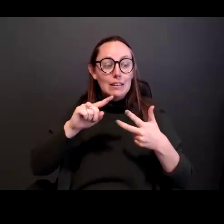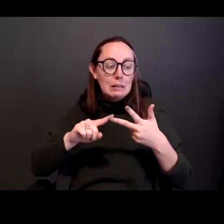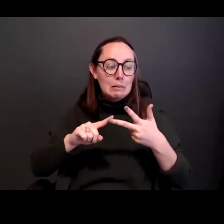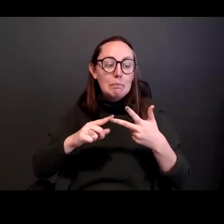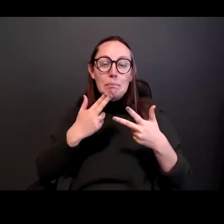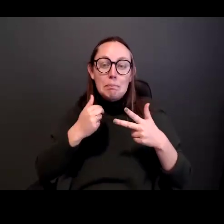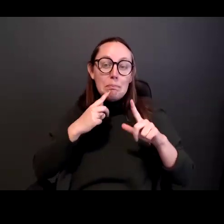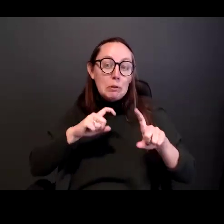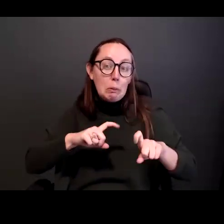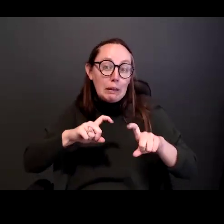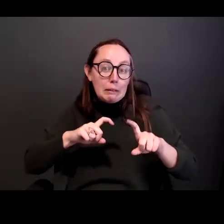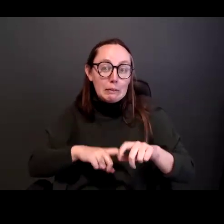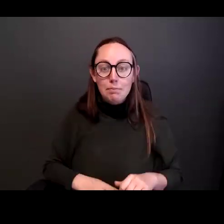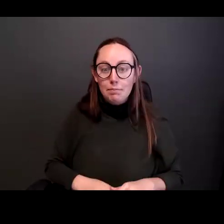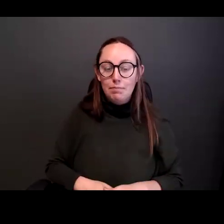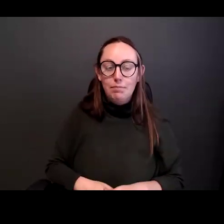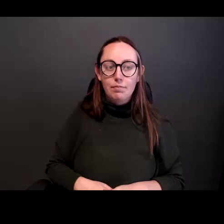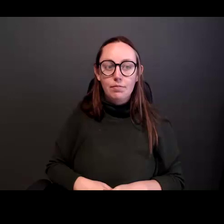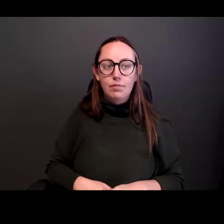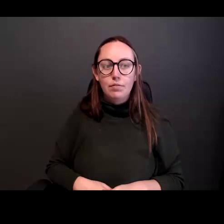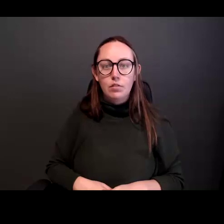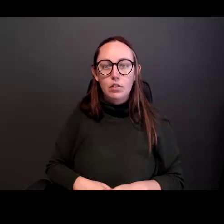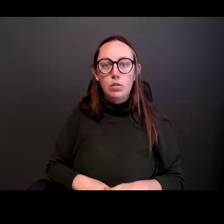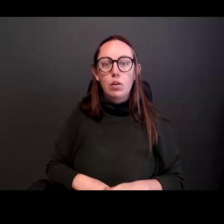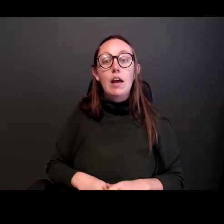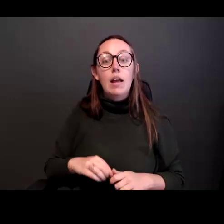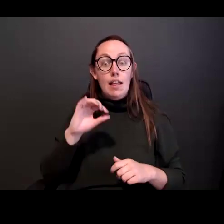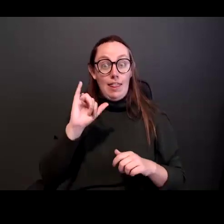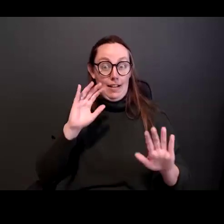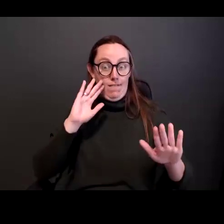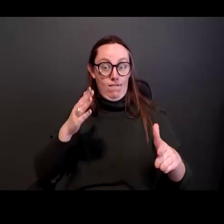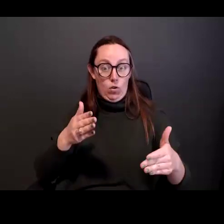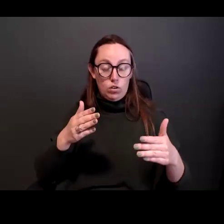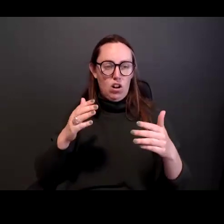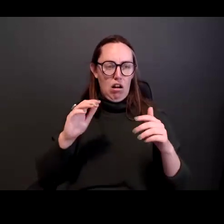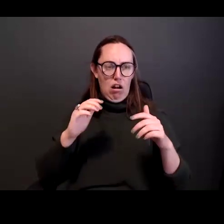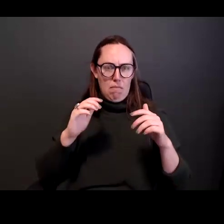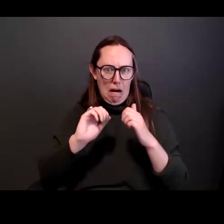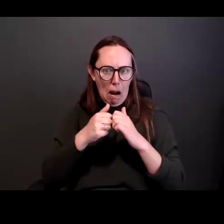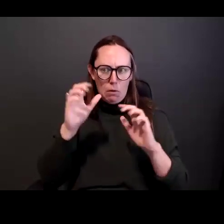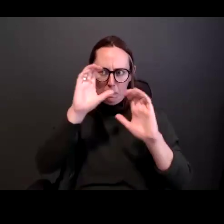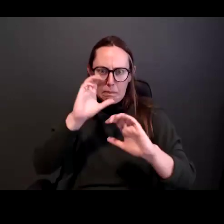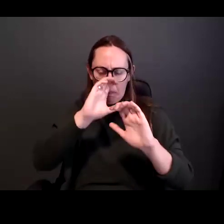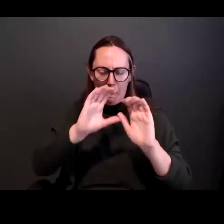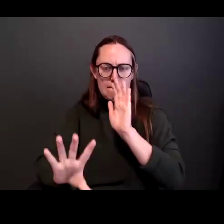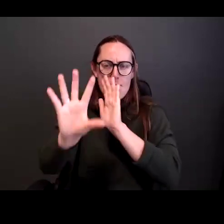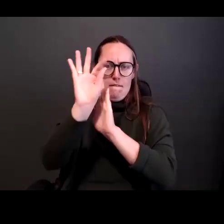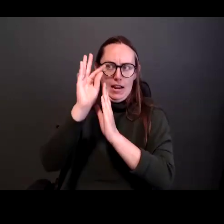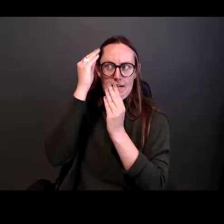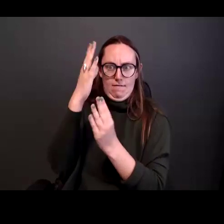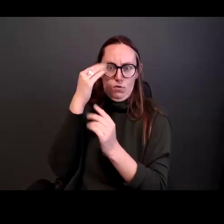Finding reliable, relevant information. So this is a toolkit that I have that I can give you